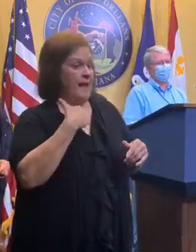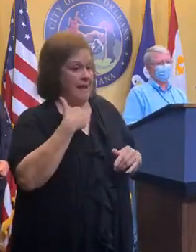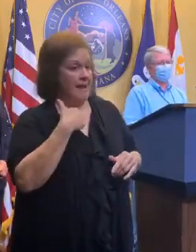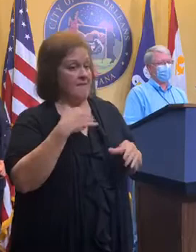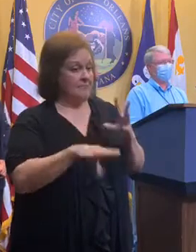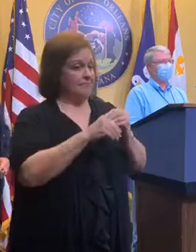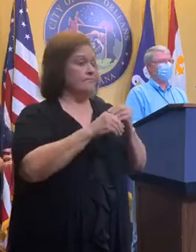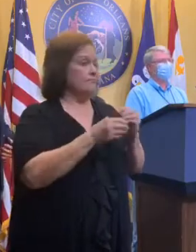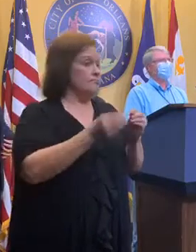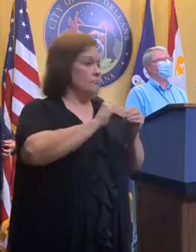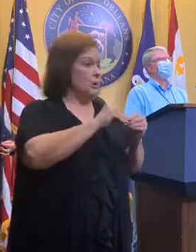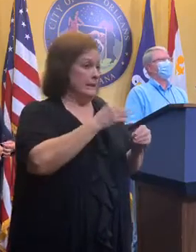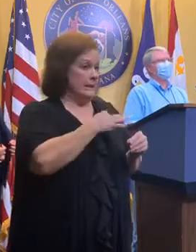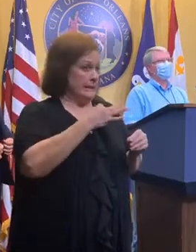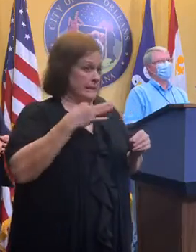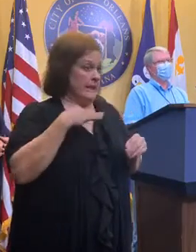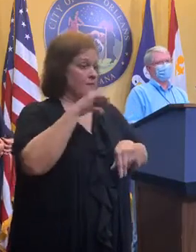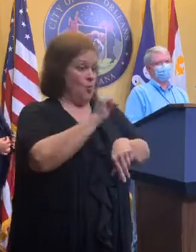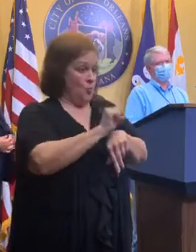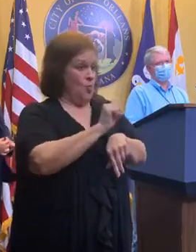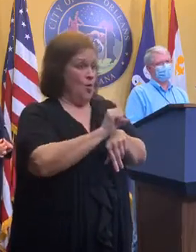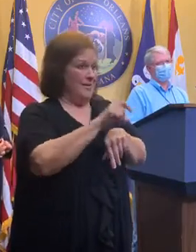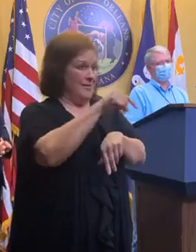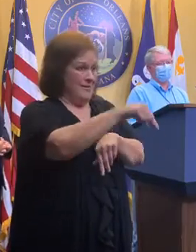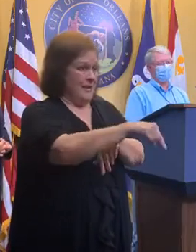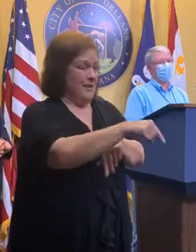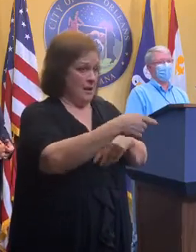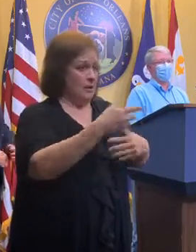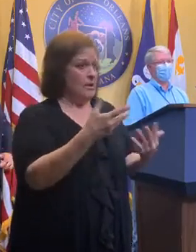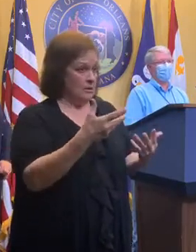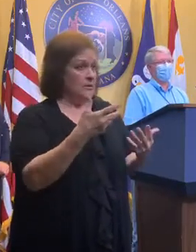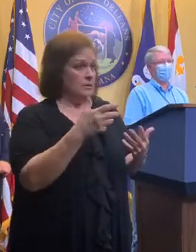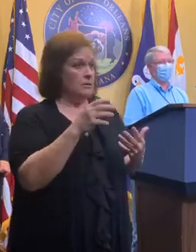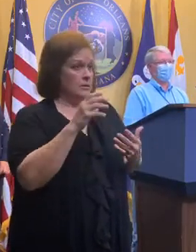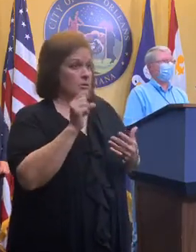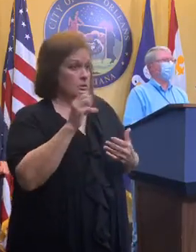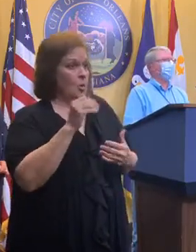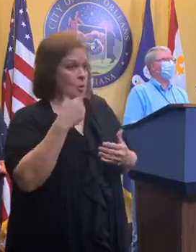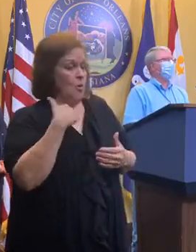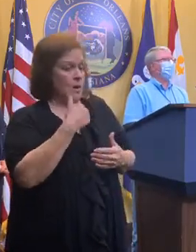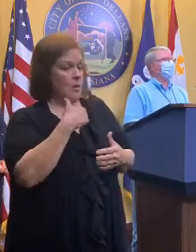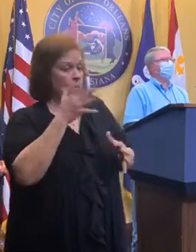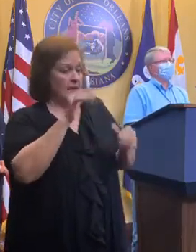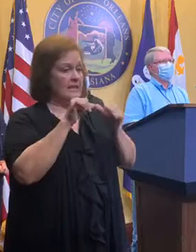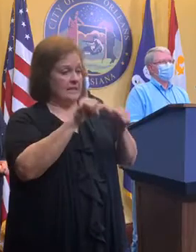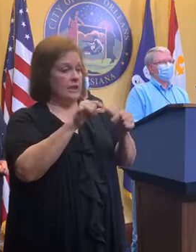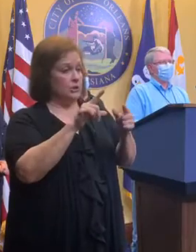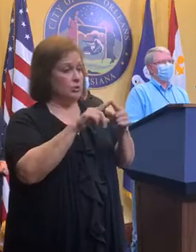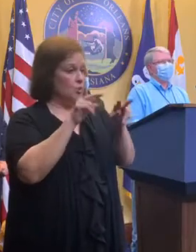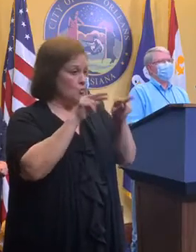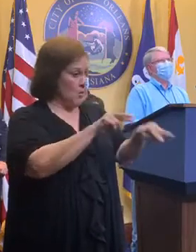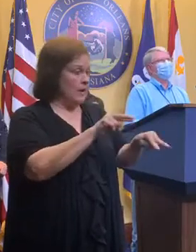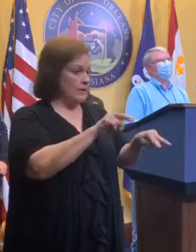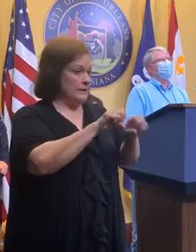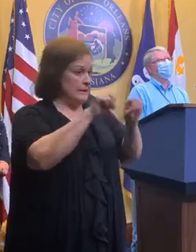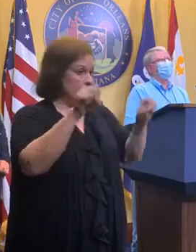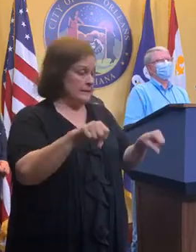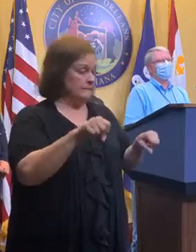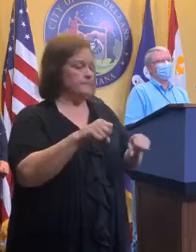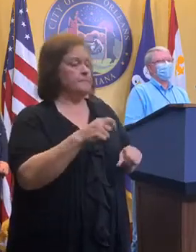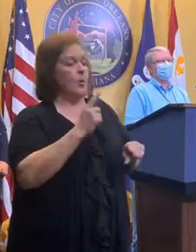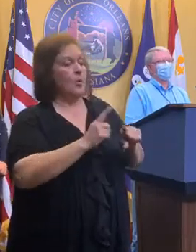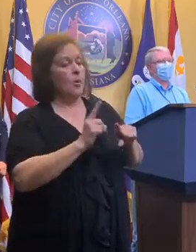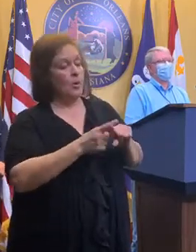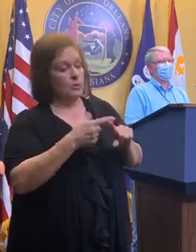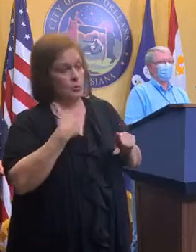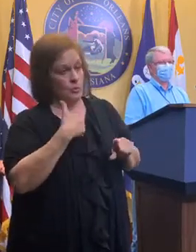at the drainage pumping stations, particularly those unmanned stations will be manned. We also have